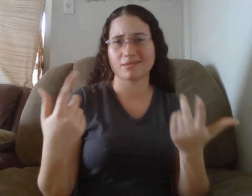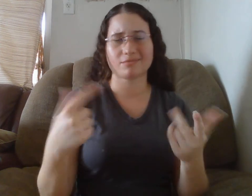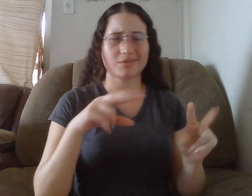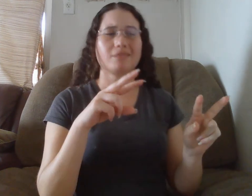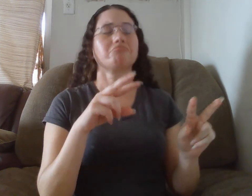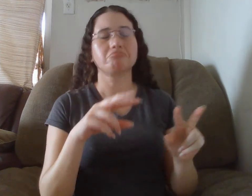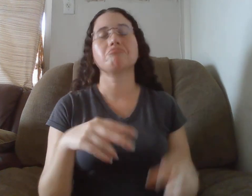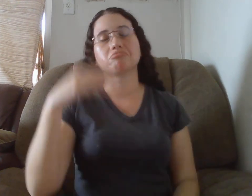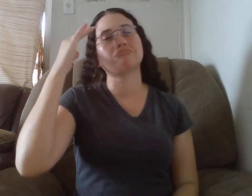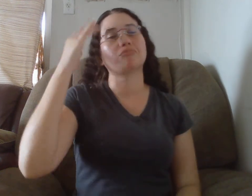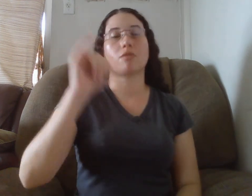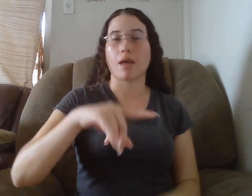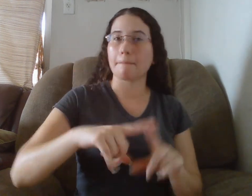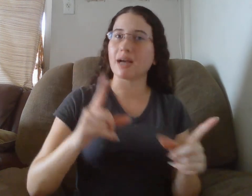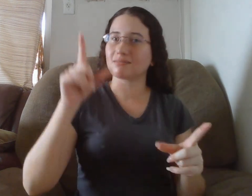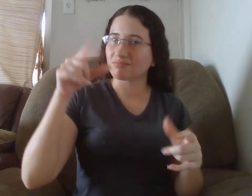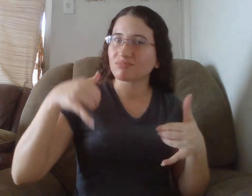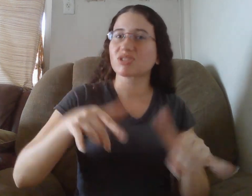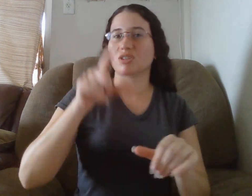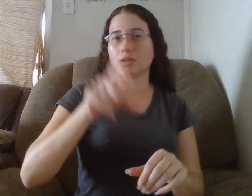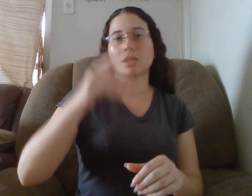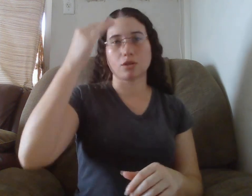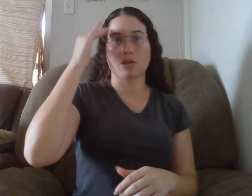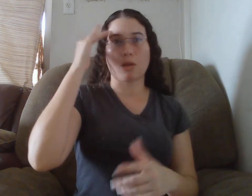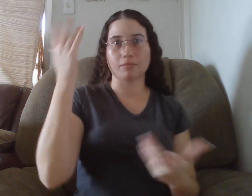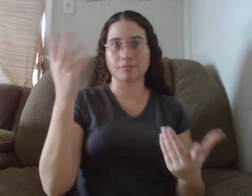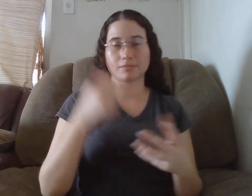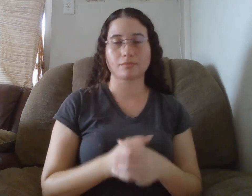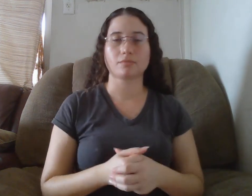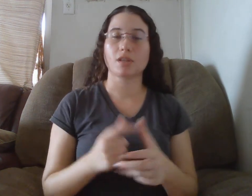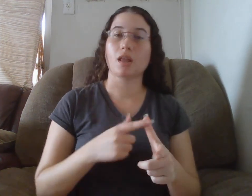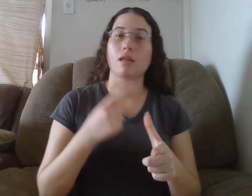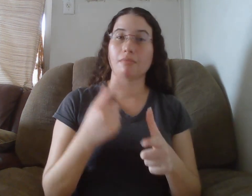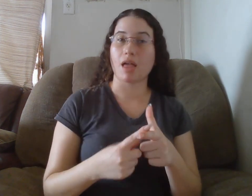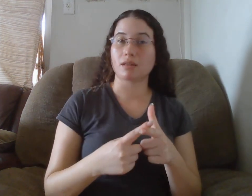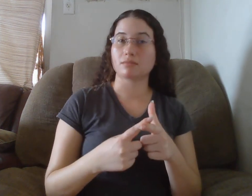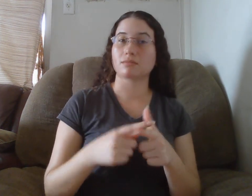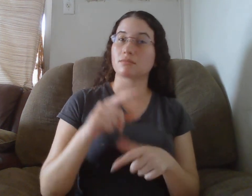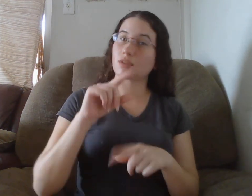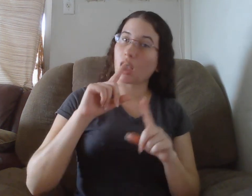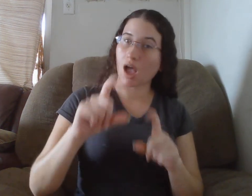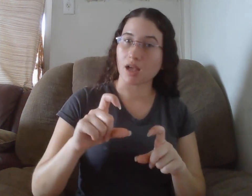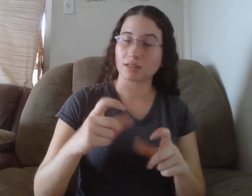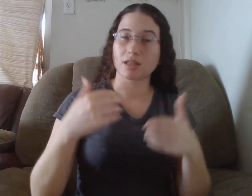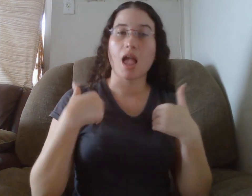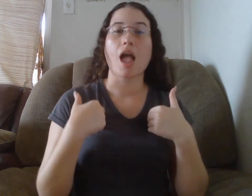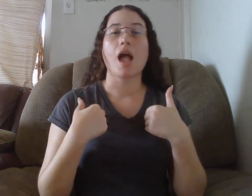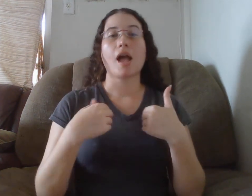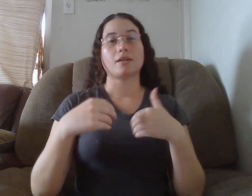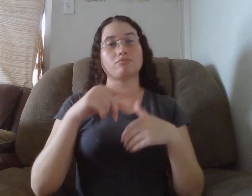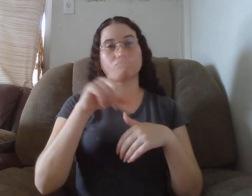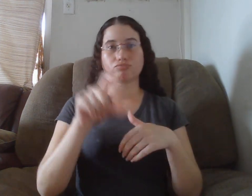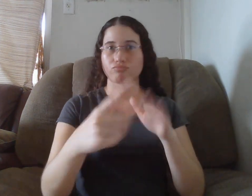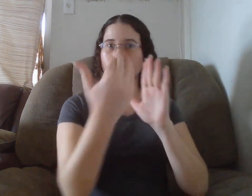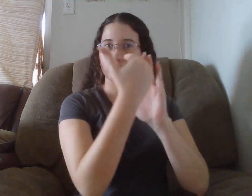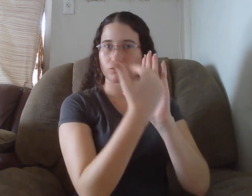that first piece of information. We then asked them to respond to a questionnaire that had 43 emotional terms on it, and